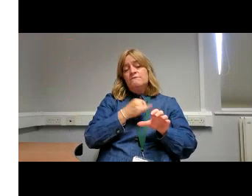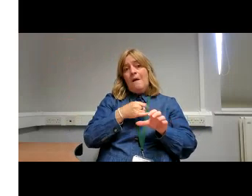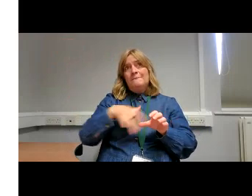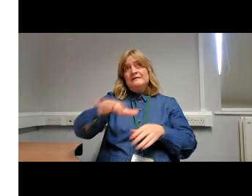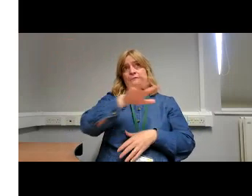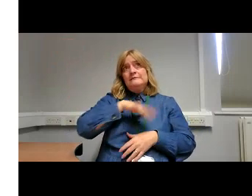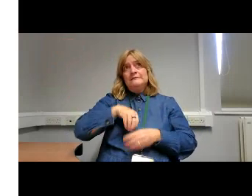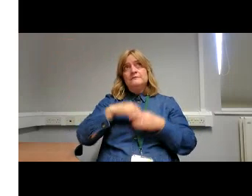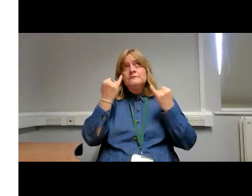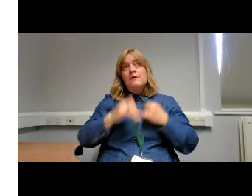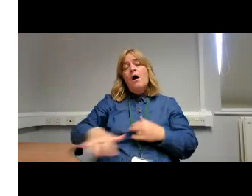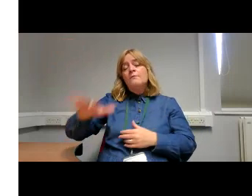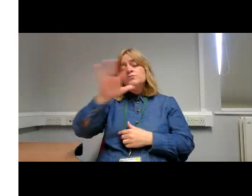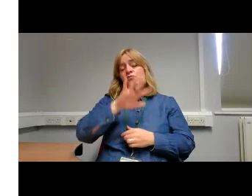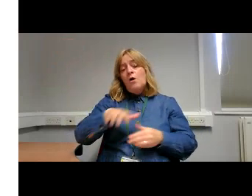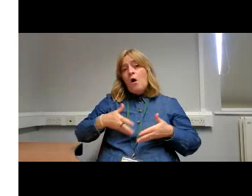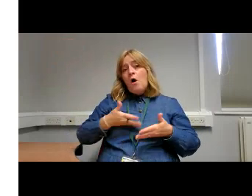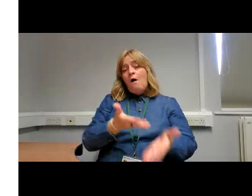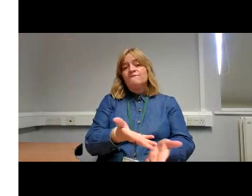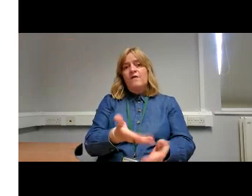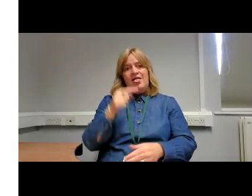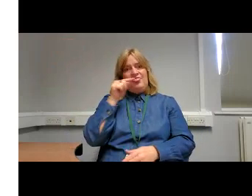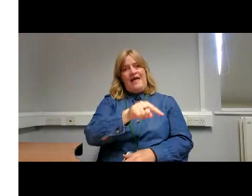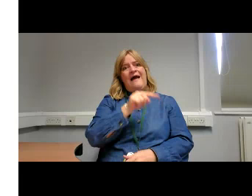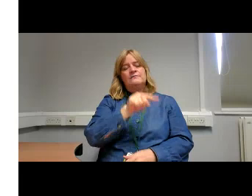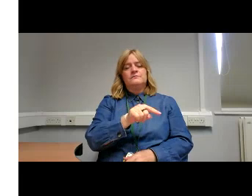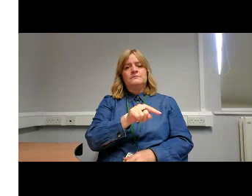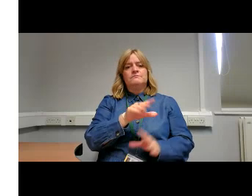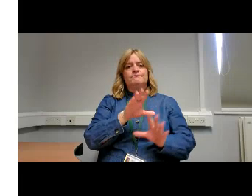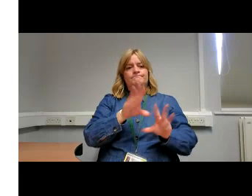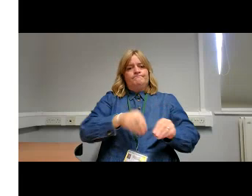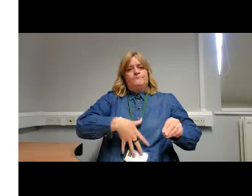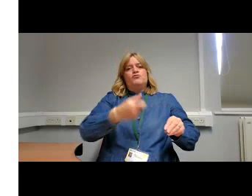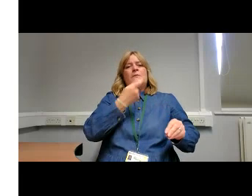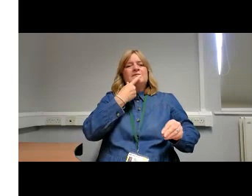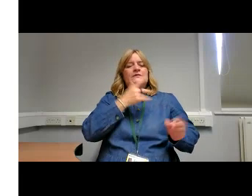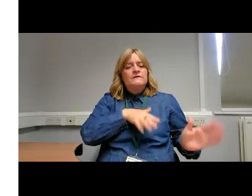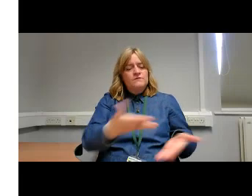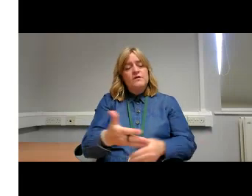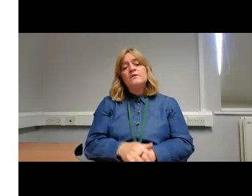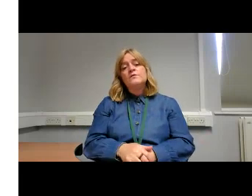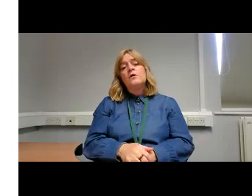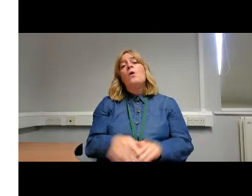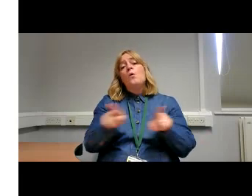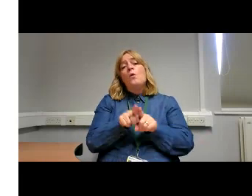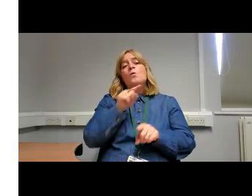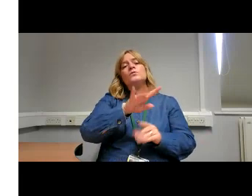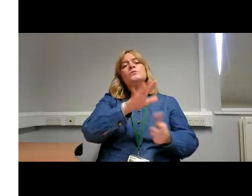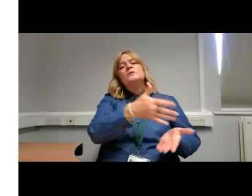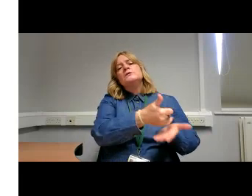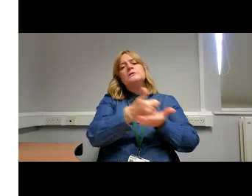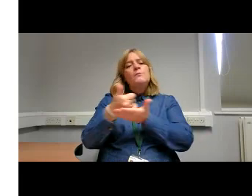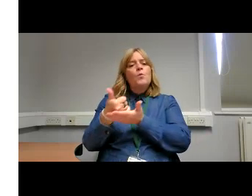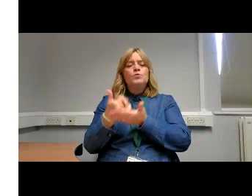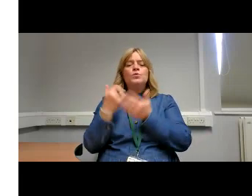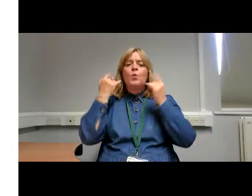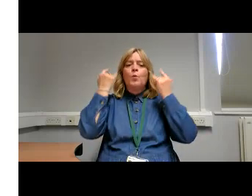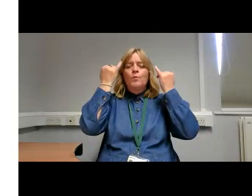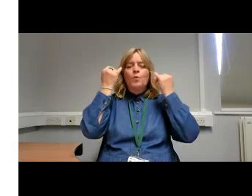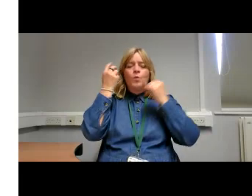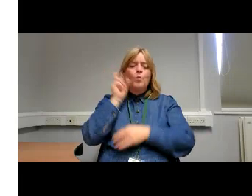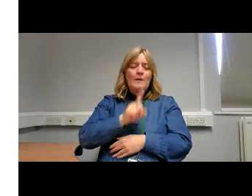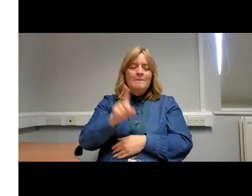across Derbyshire offer the contraceptive service. The service also supports the Women's Health Strategy for England, which highlighted